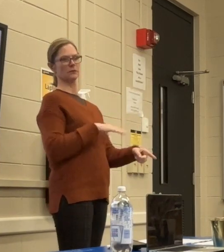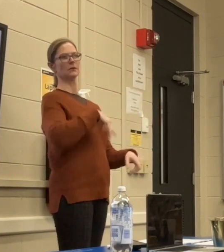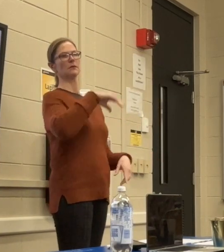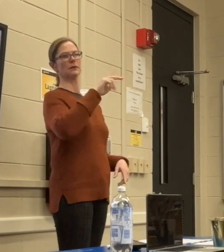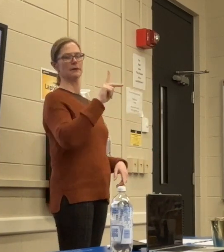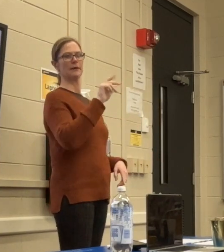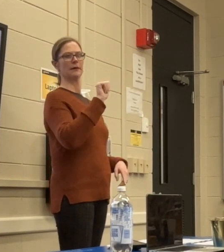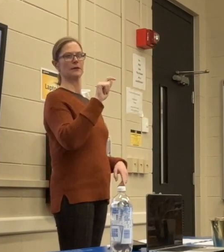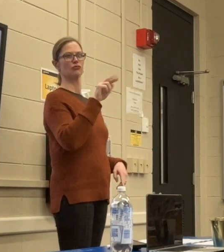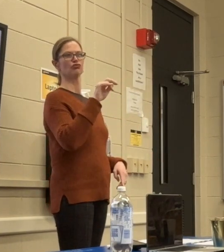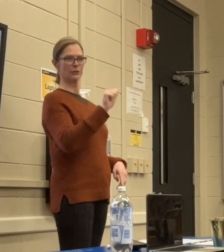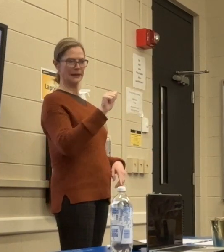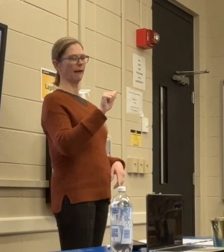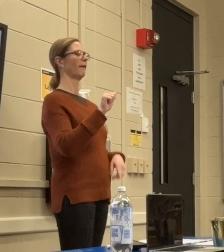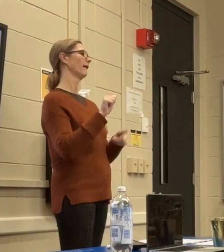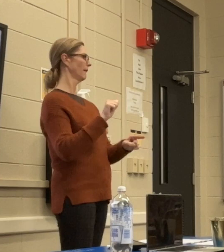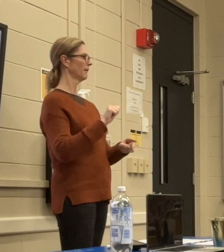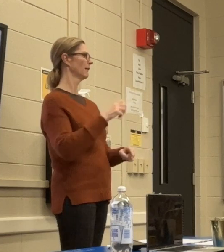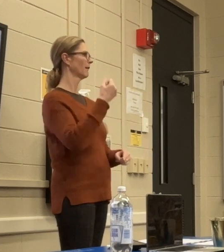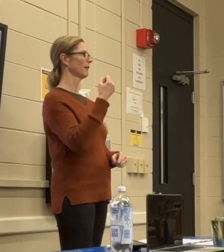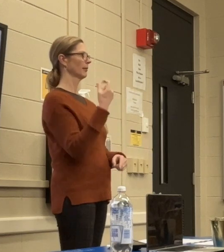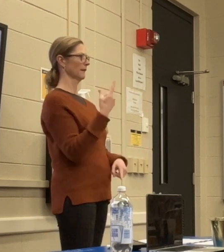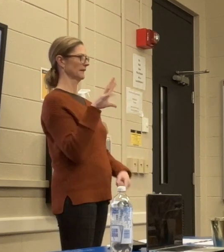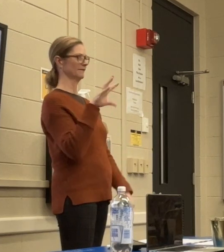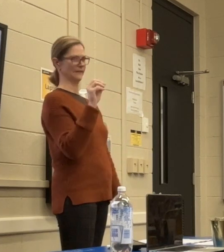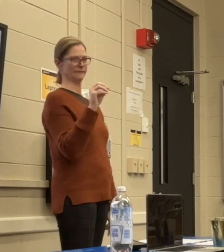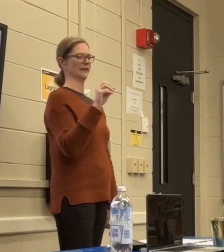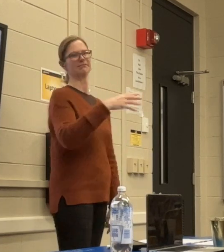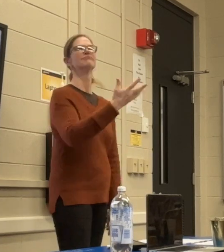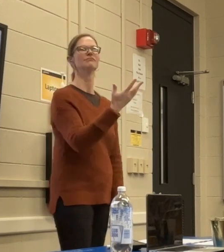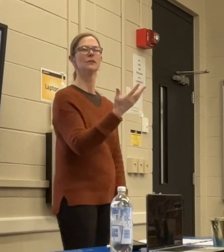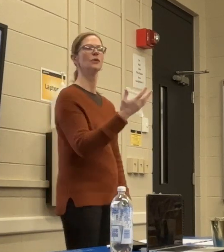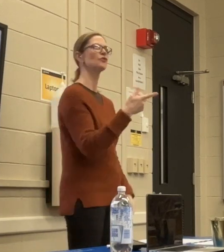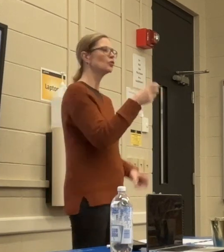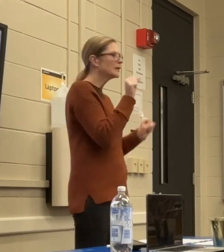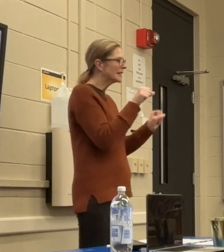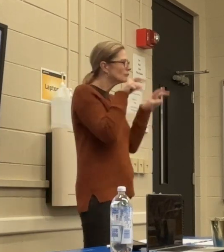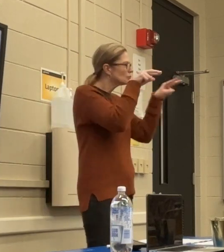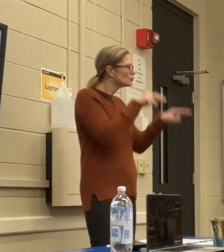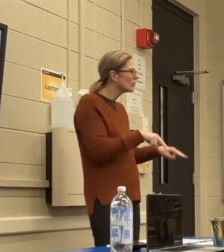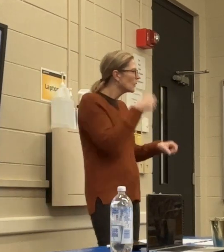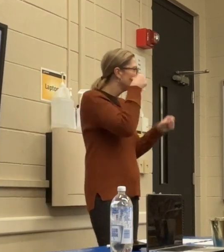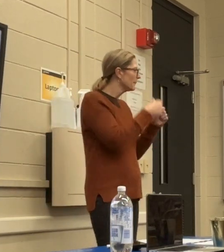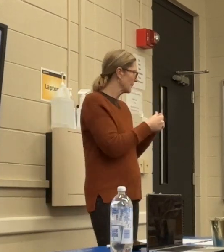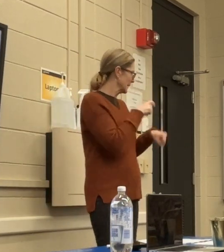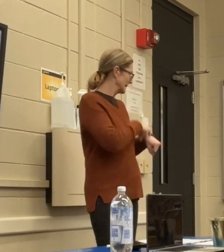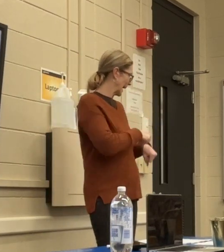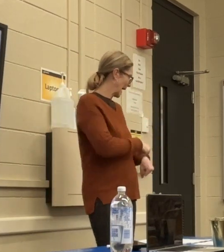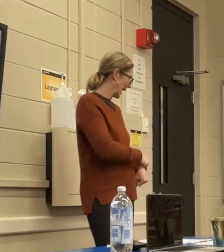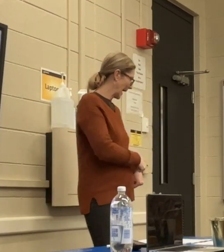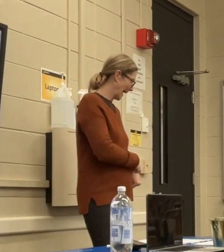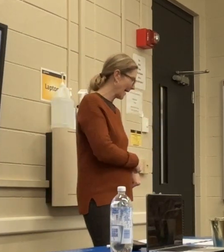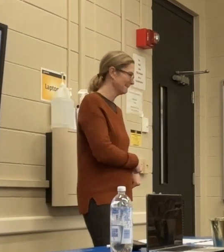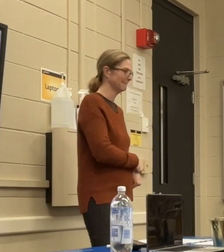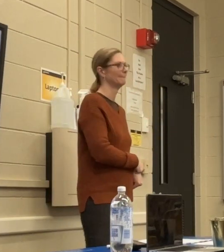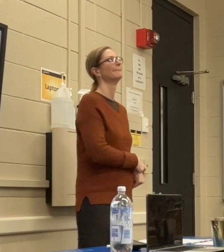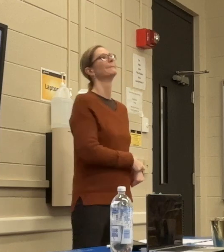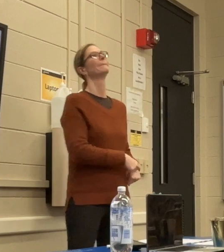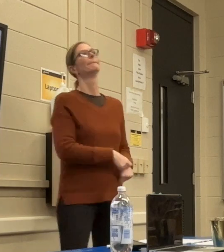And when I'm ready to start, I'll put down Katrina and my start time, 11:50 or something like that. So then you can kind of monitor how much